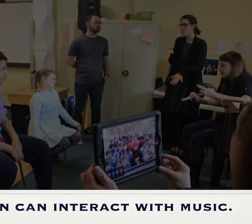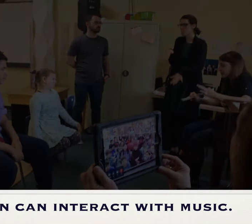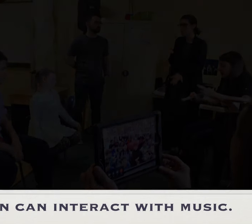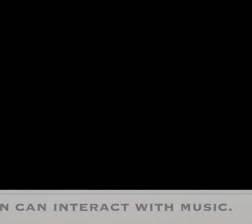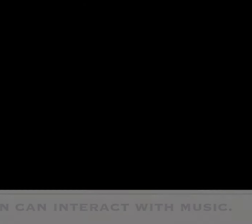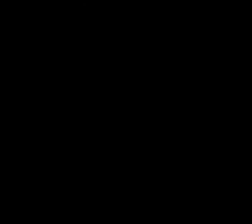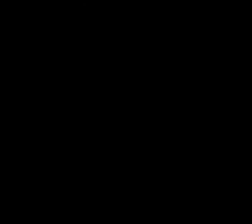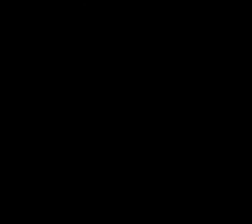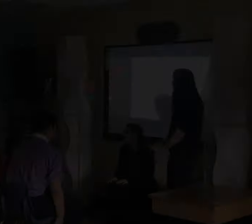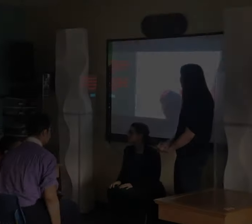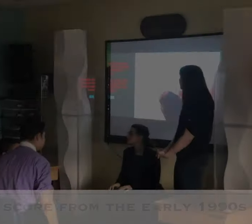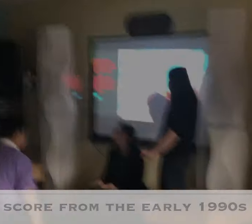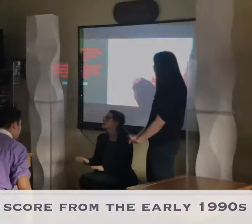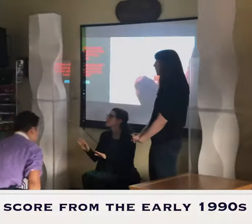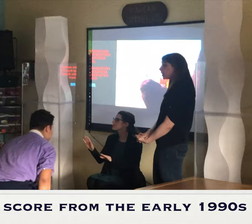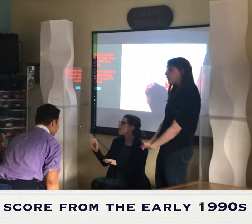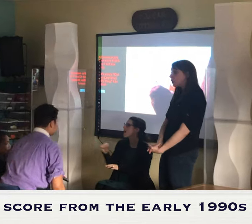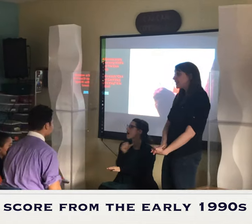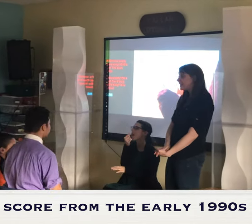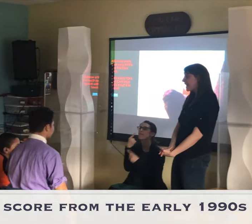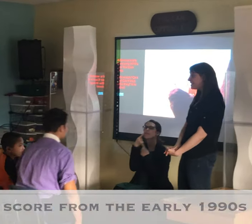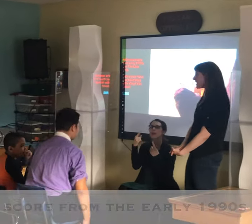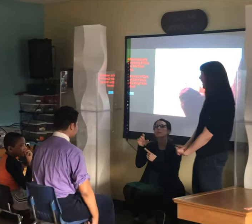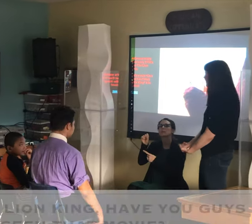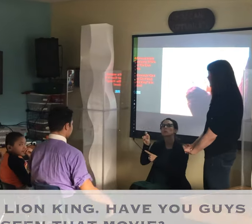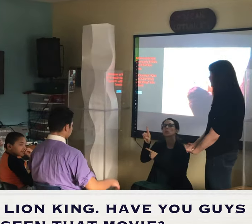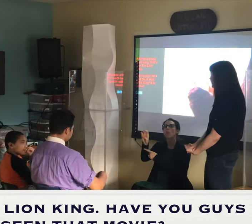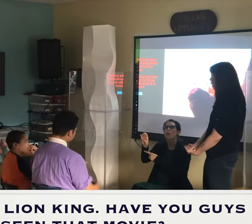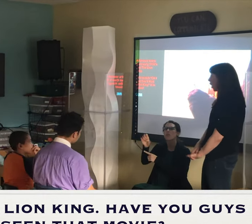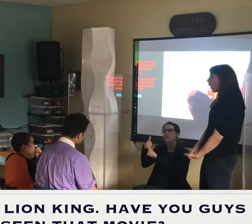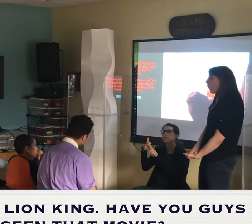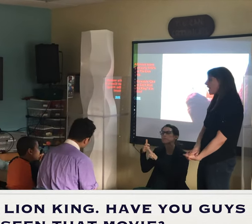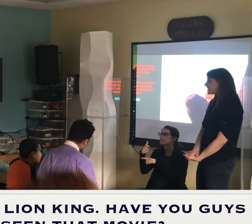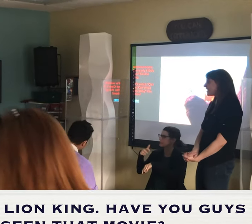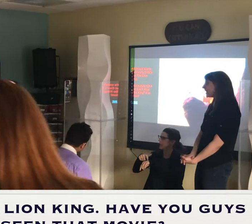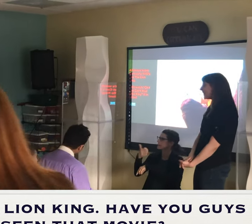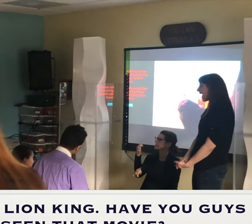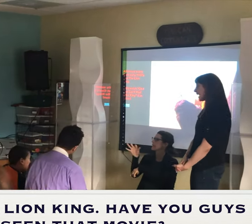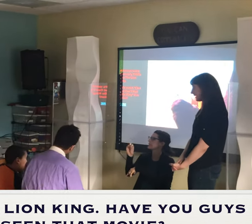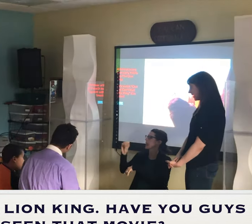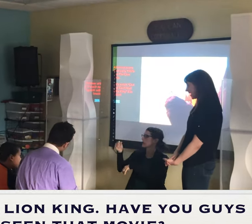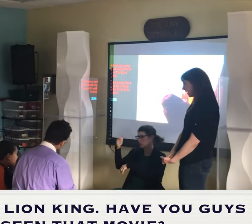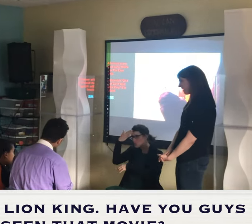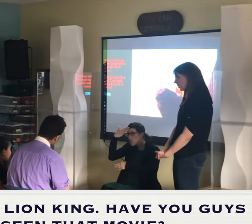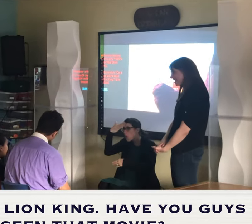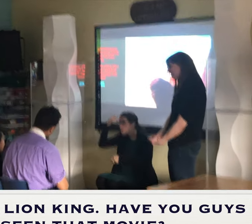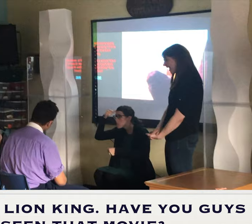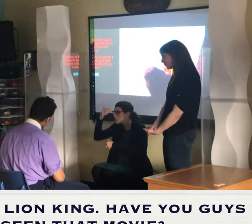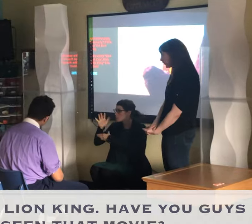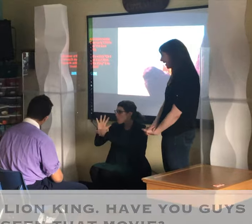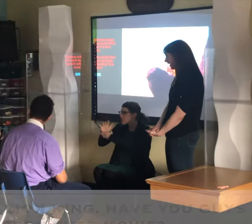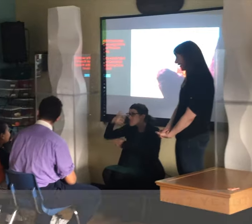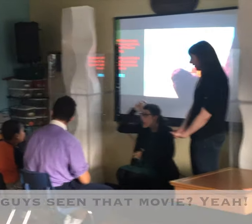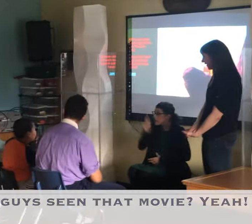sing along. A famous score from the early 1990s was The Lion King. Have you guys